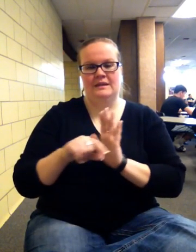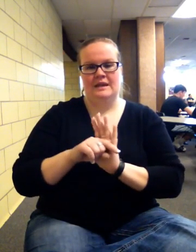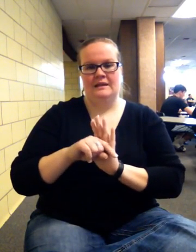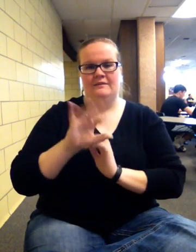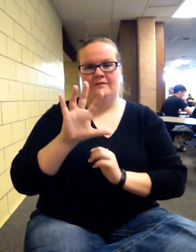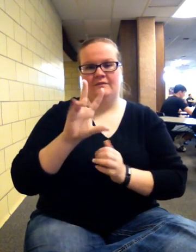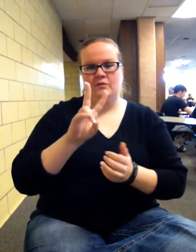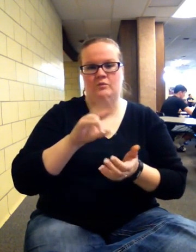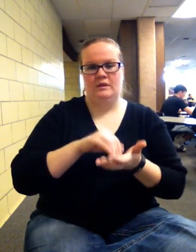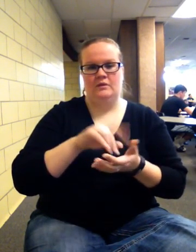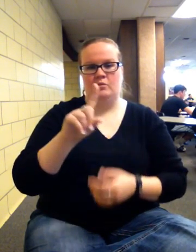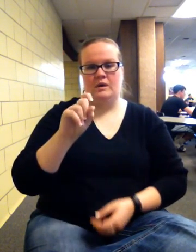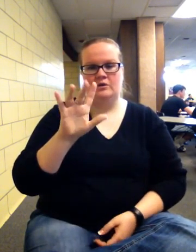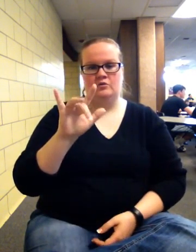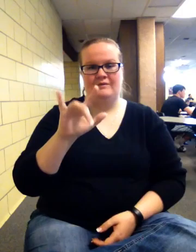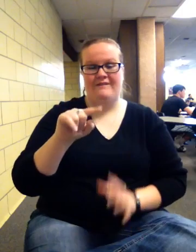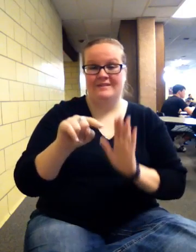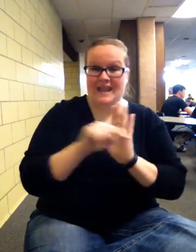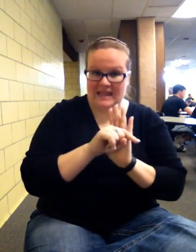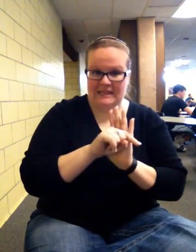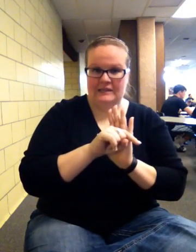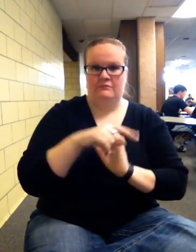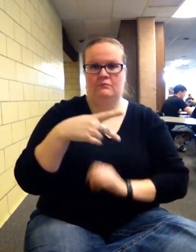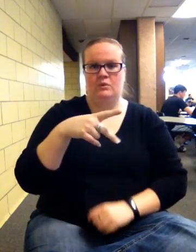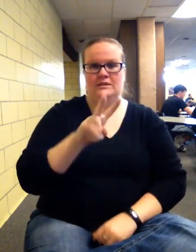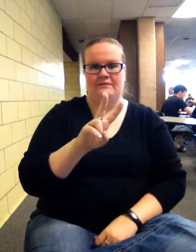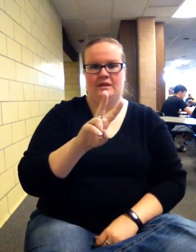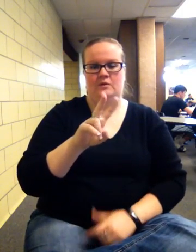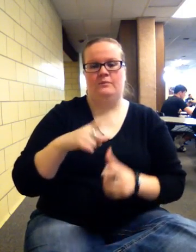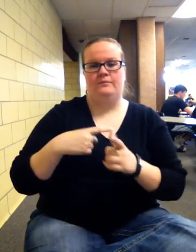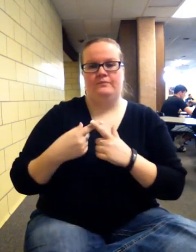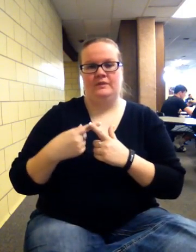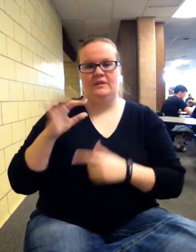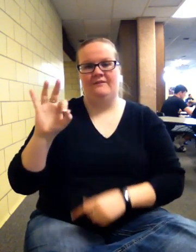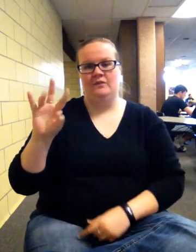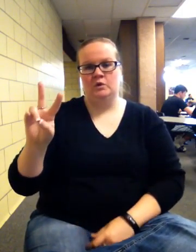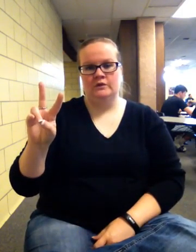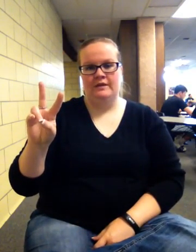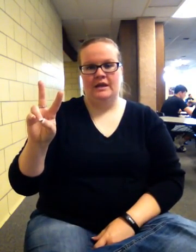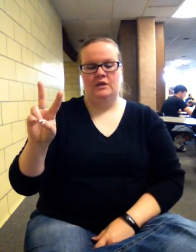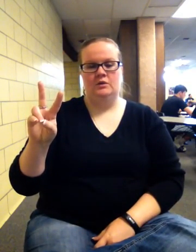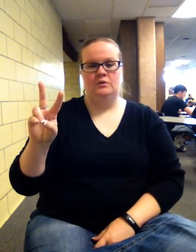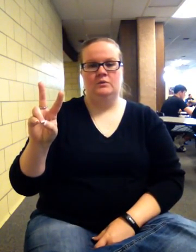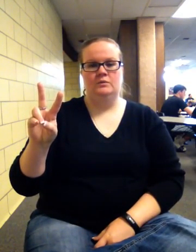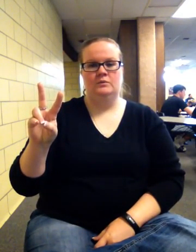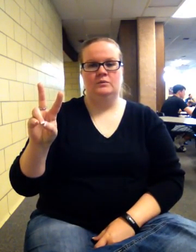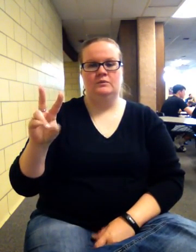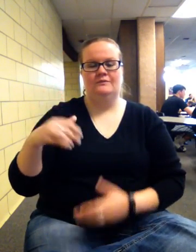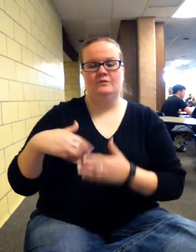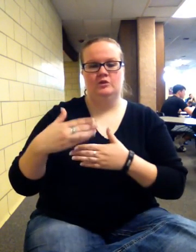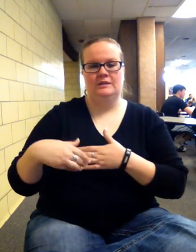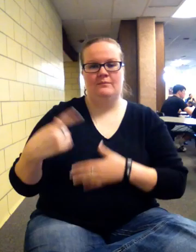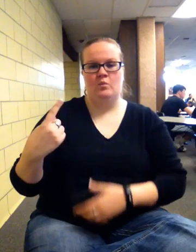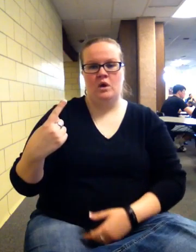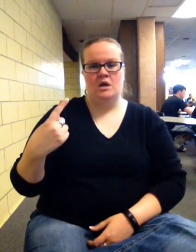,125 as a negative for my present value. And then I'm going to have that future value that I calculated in step number one as a positive.